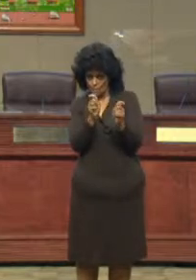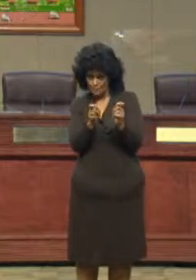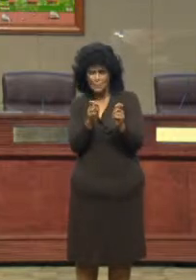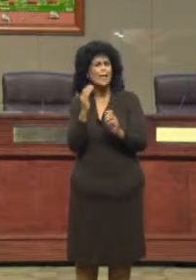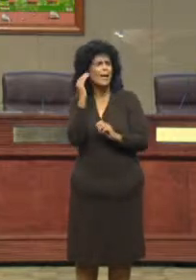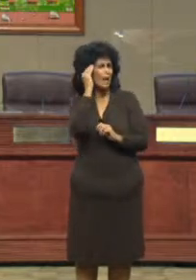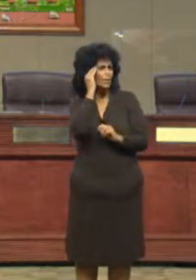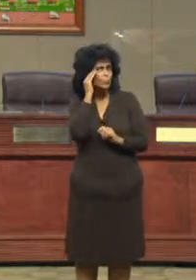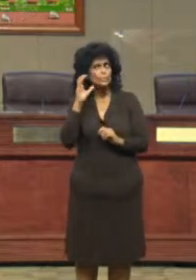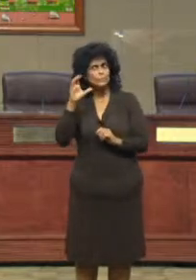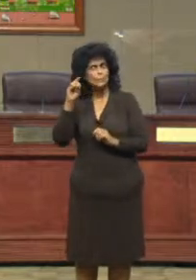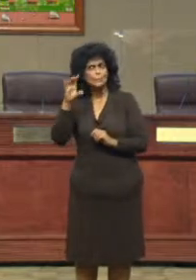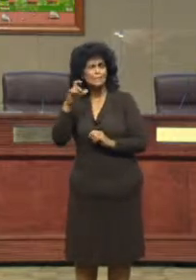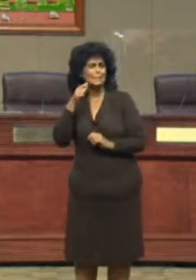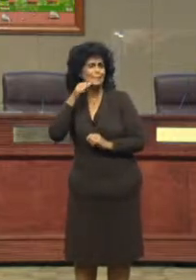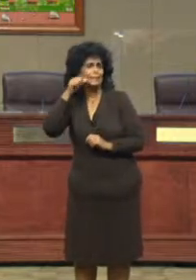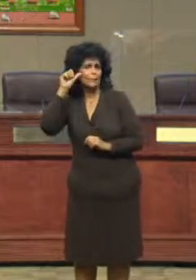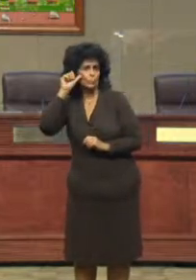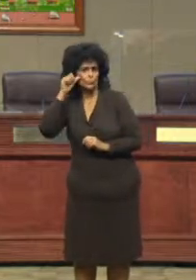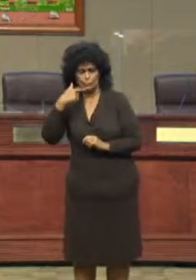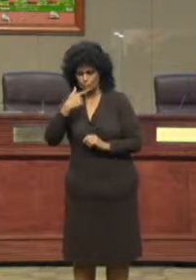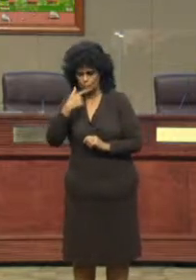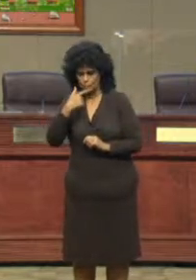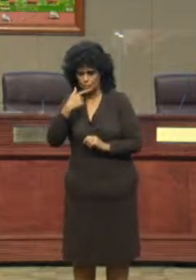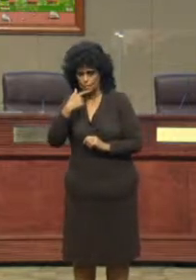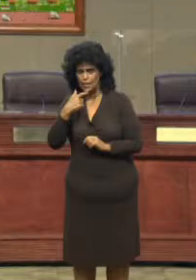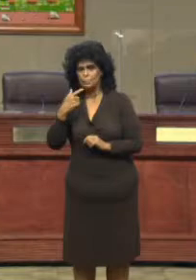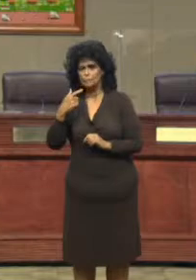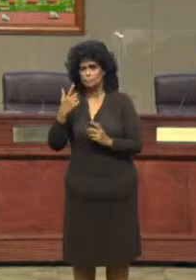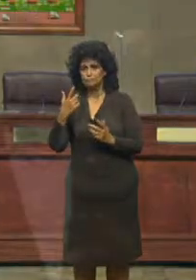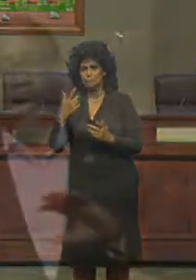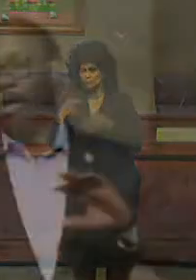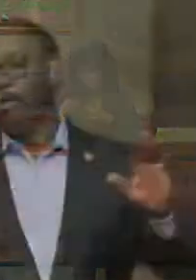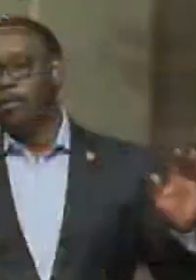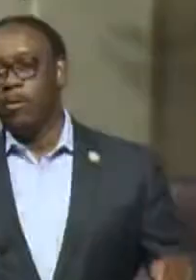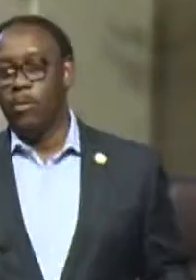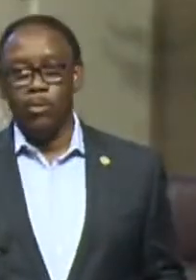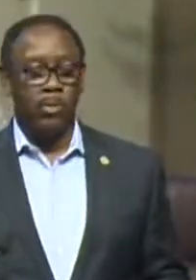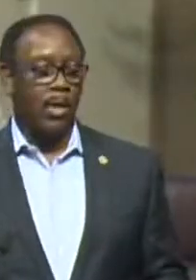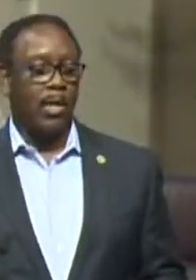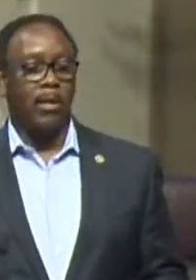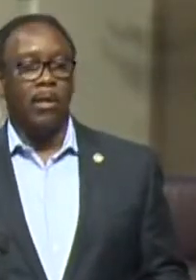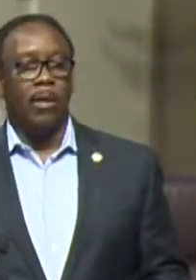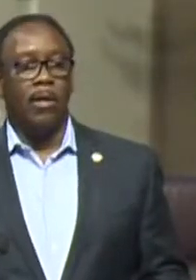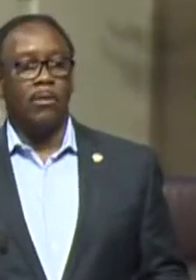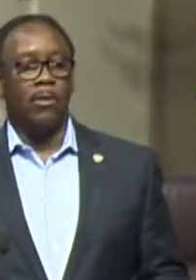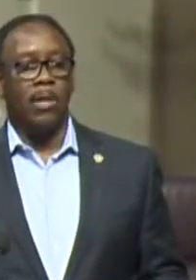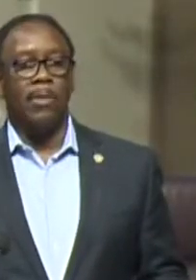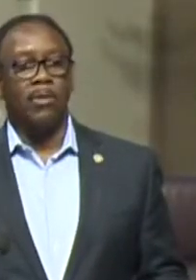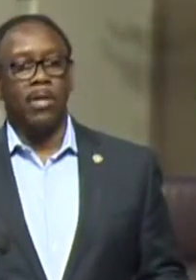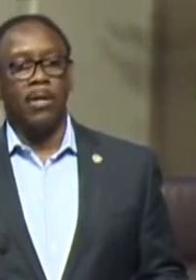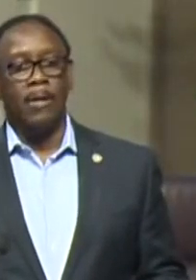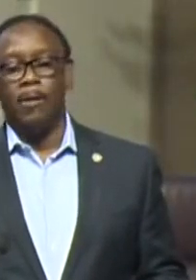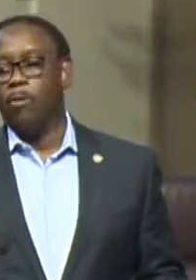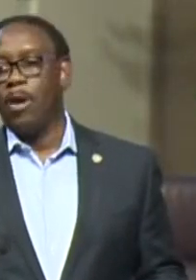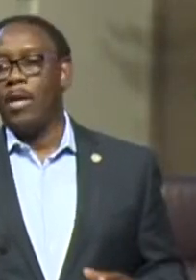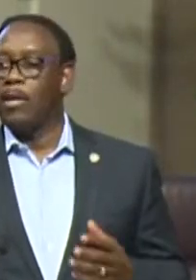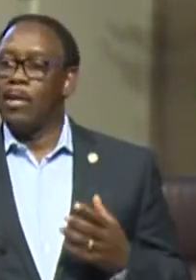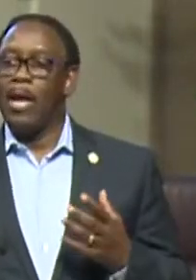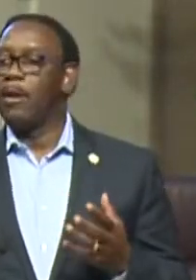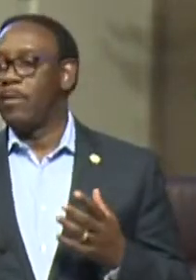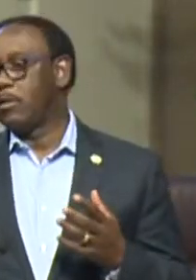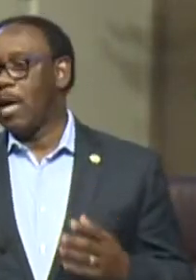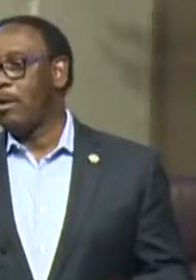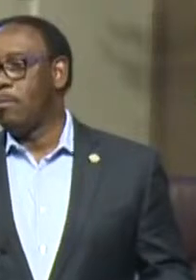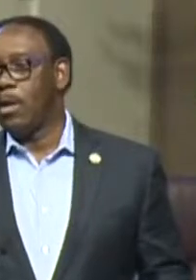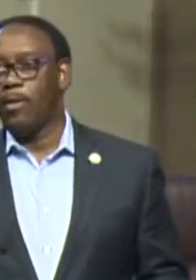new guidelines yesterday, as we have talked about, and it made the news and to some extent created a